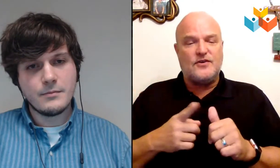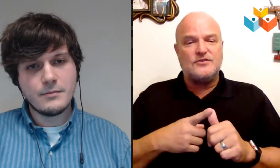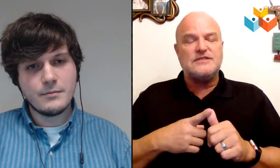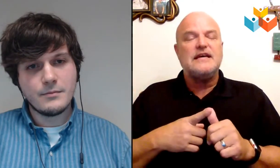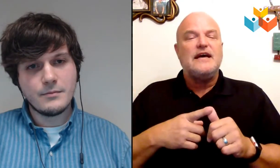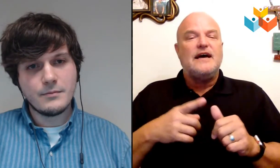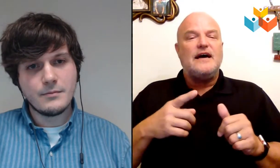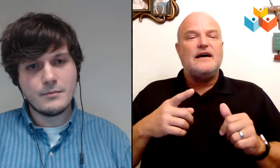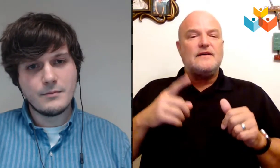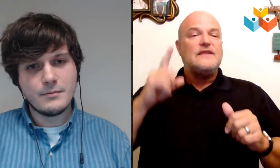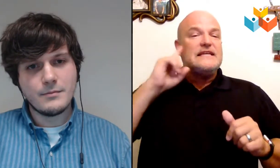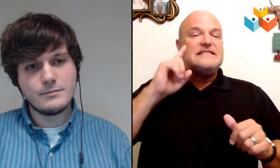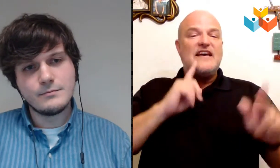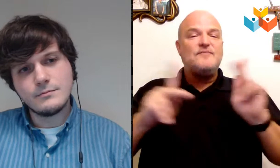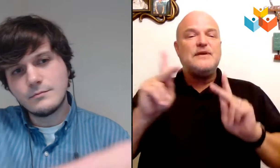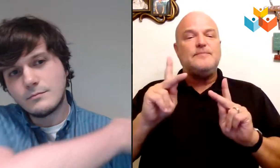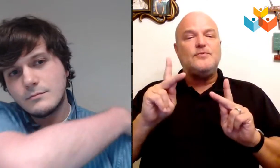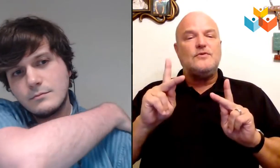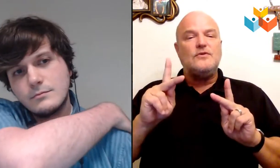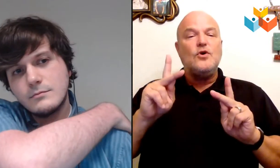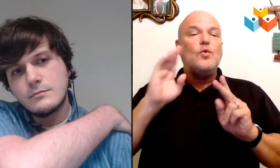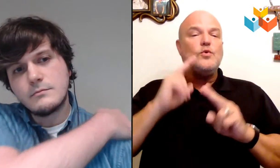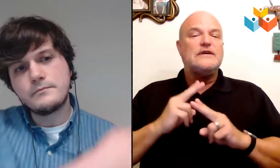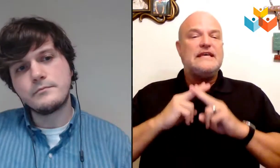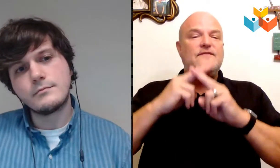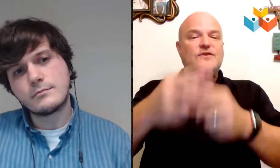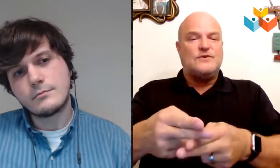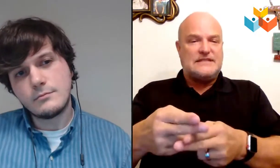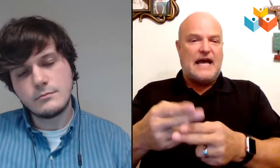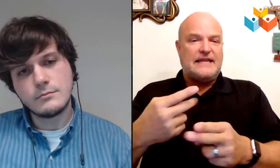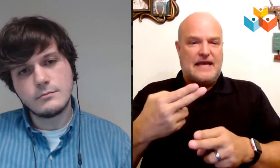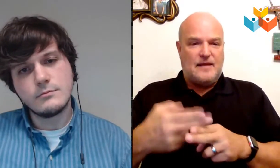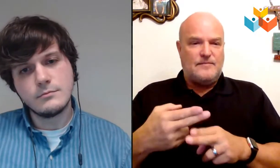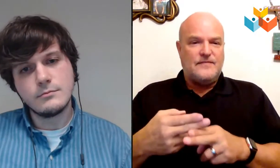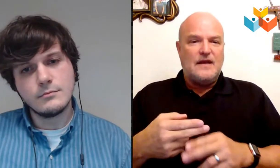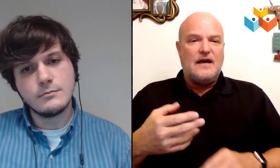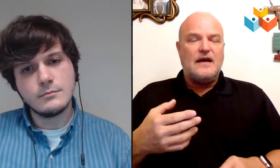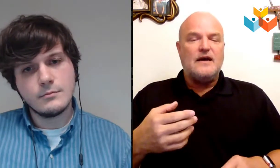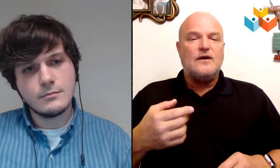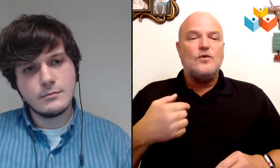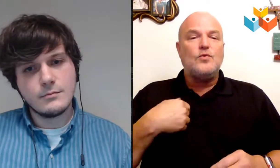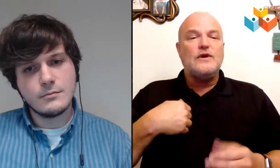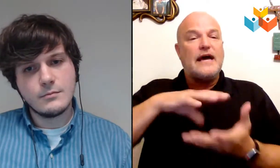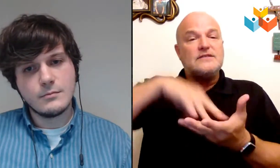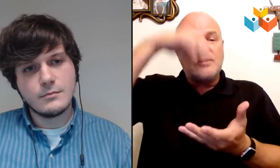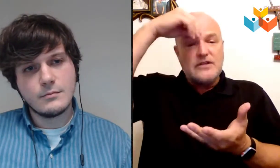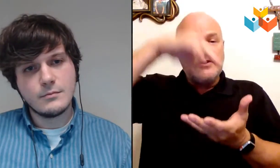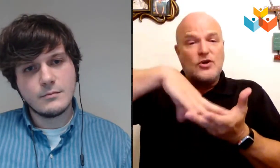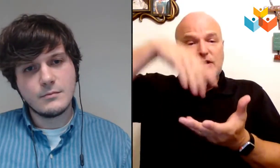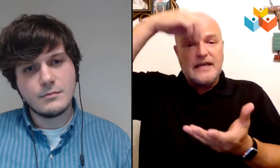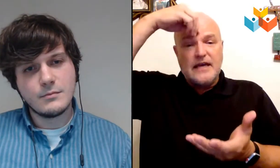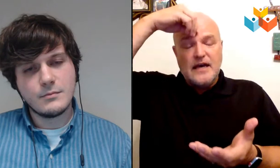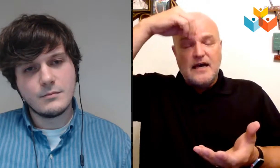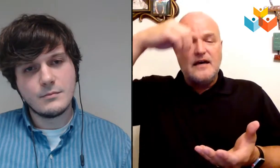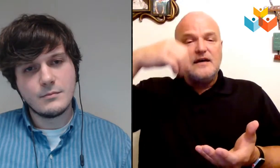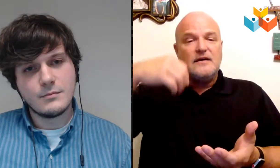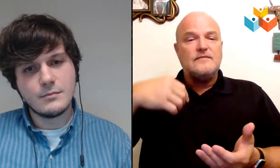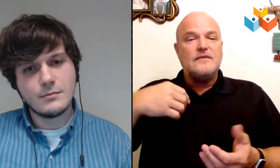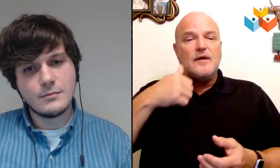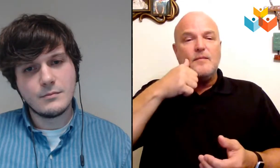fingerspell it first. Deaf people will give you a sign name. When I started